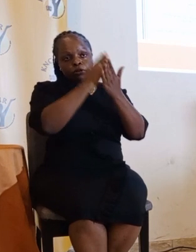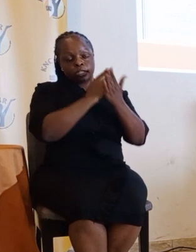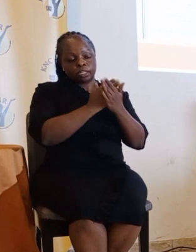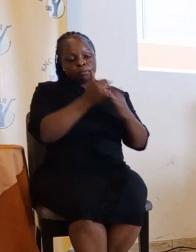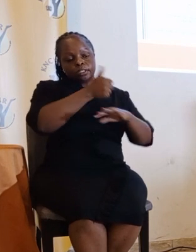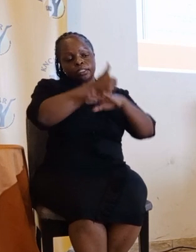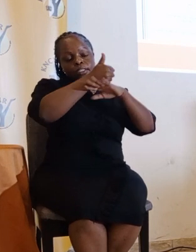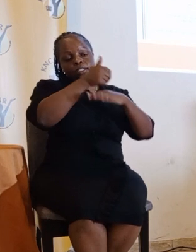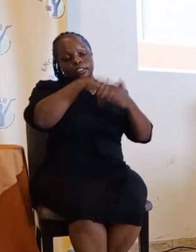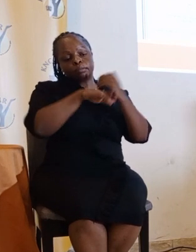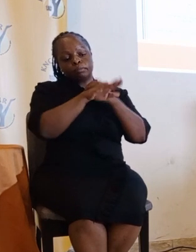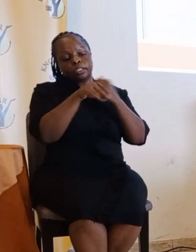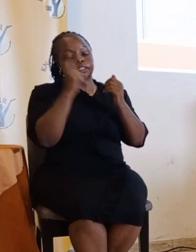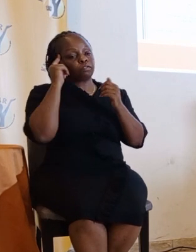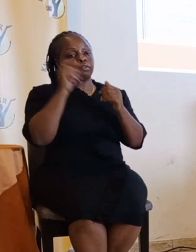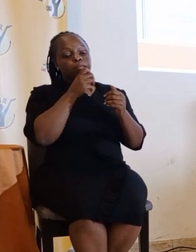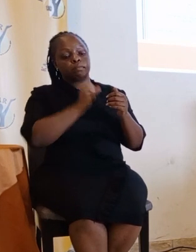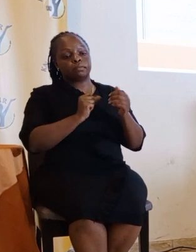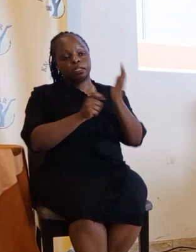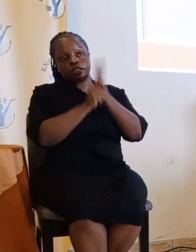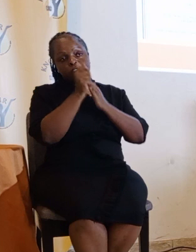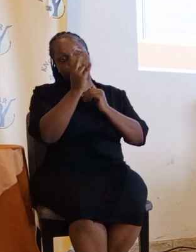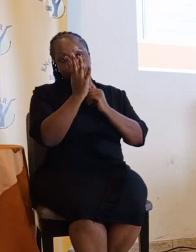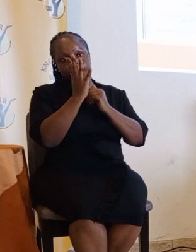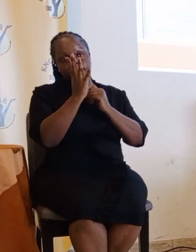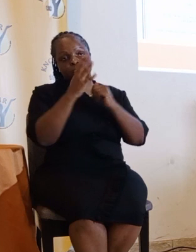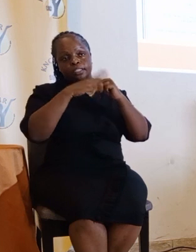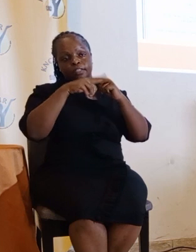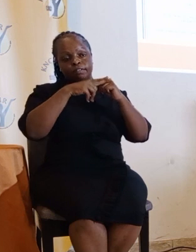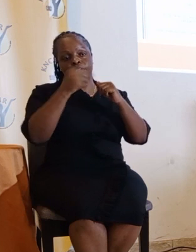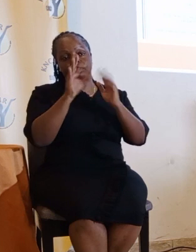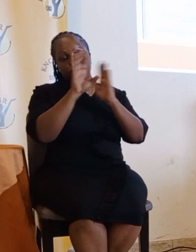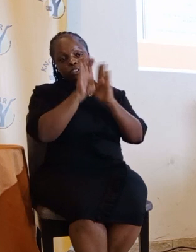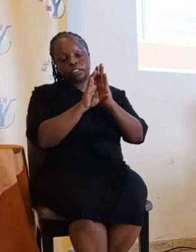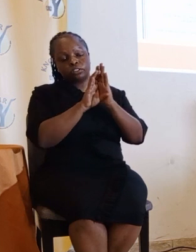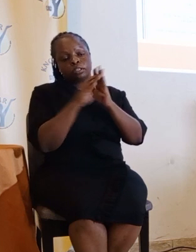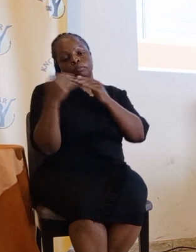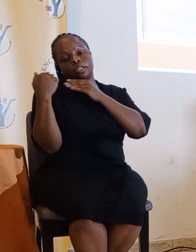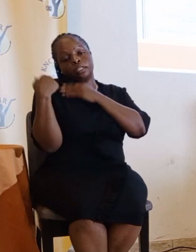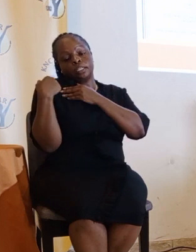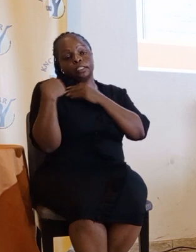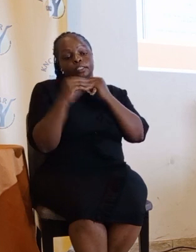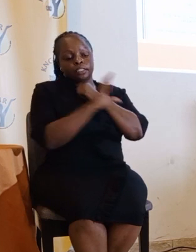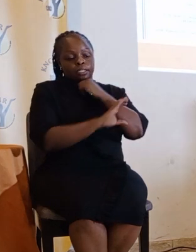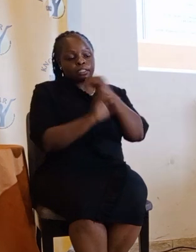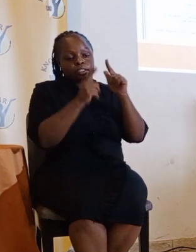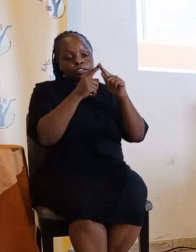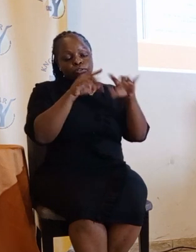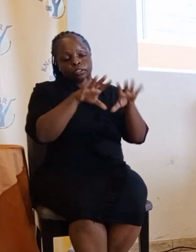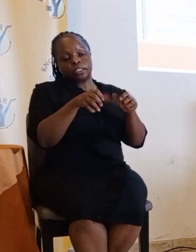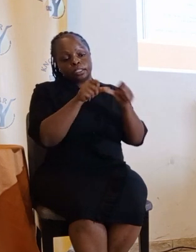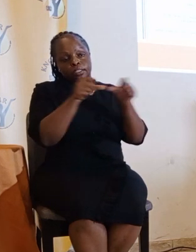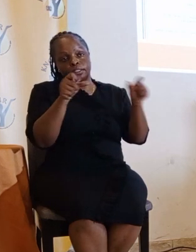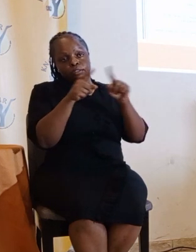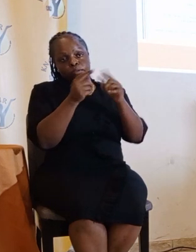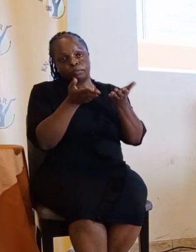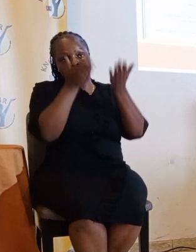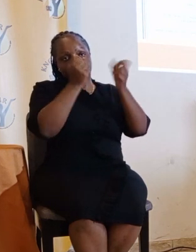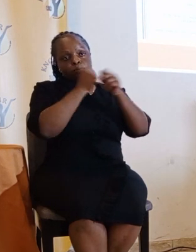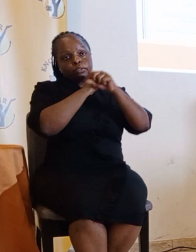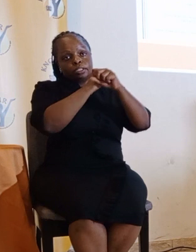for the elderly. Article 57 of the Constitution mandates the state to take measures to promote